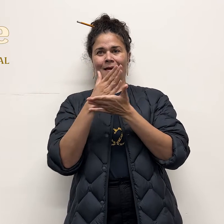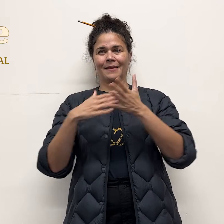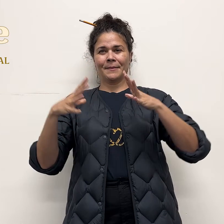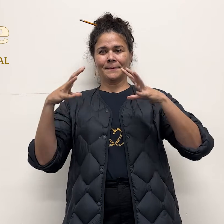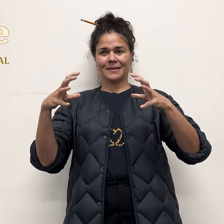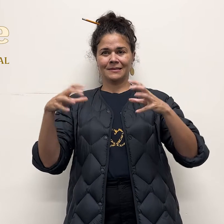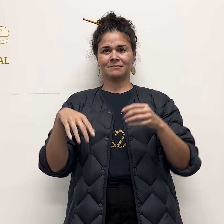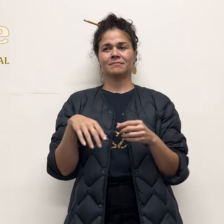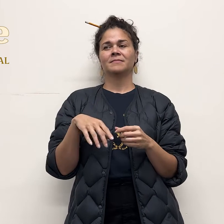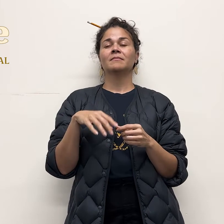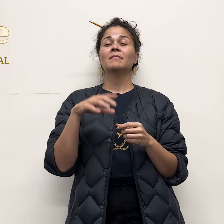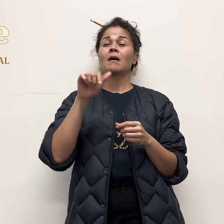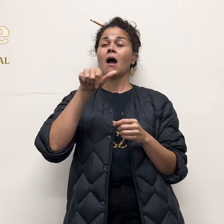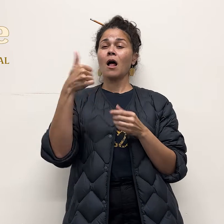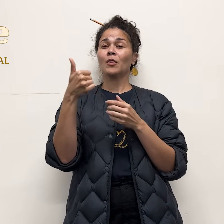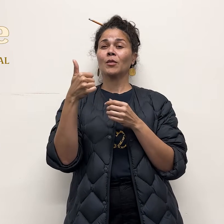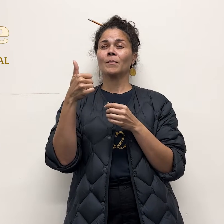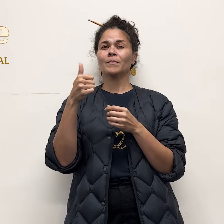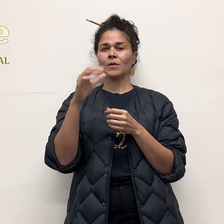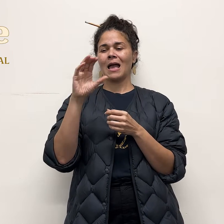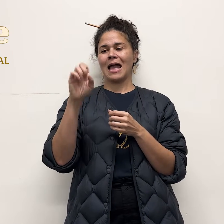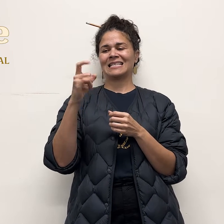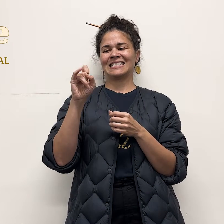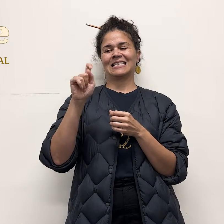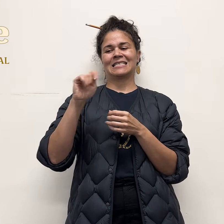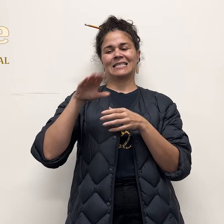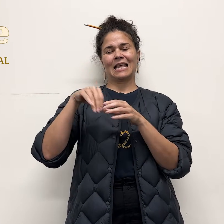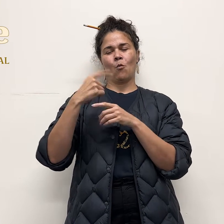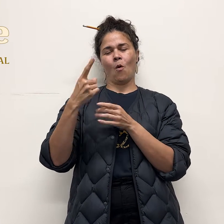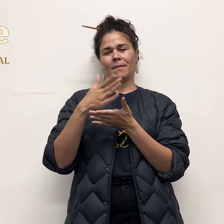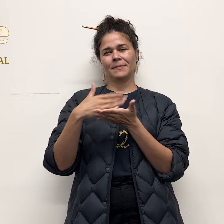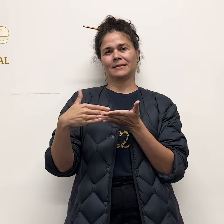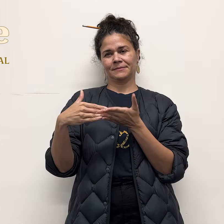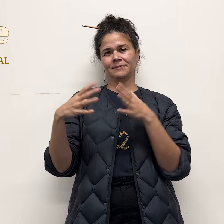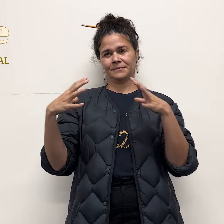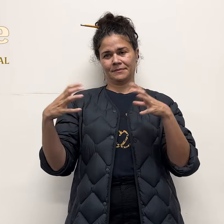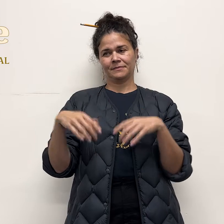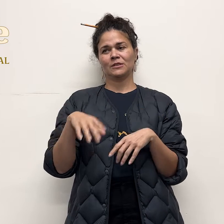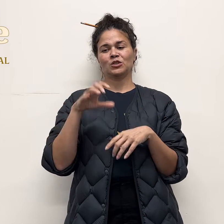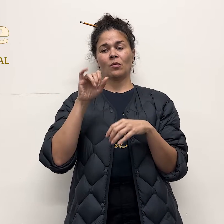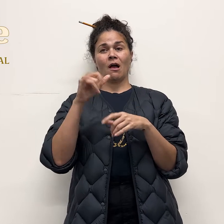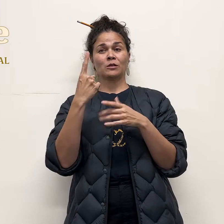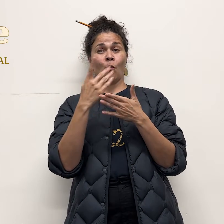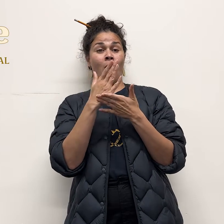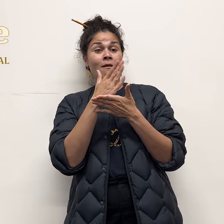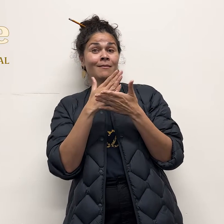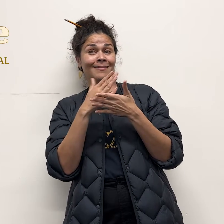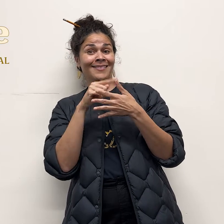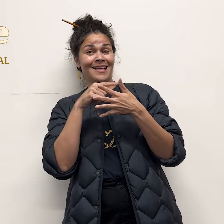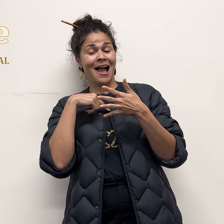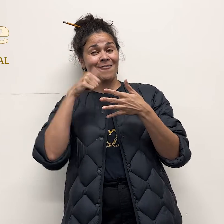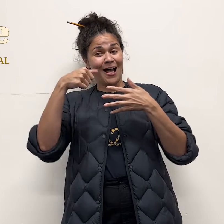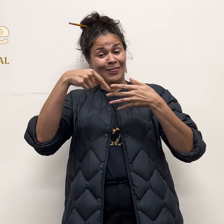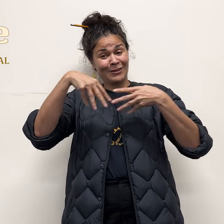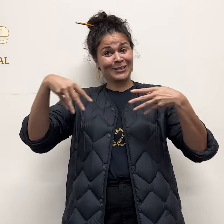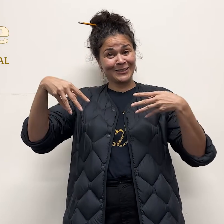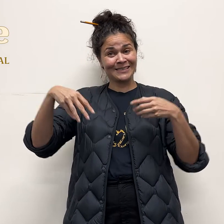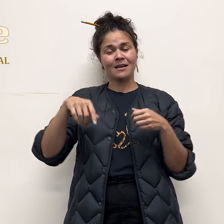how all the parts fit and how they coexist together in the piece. Another prong is